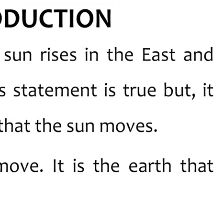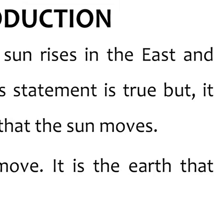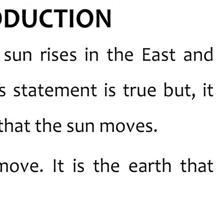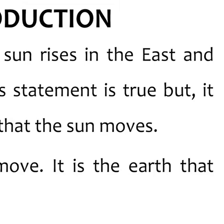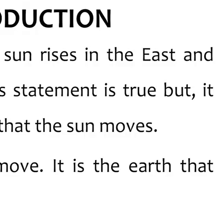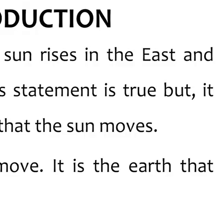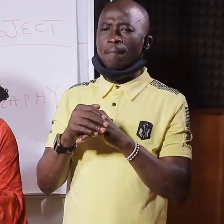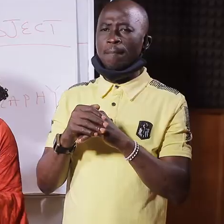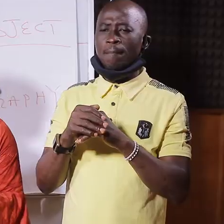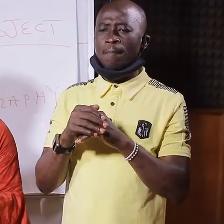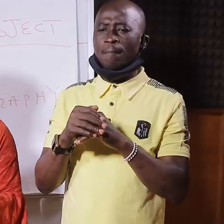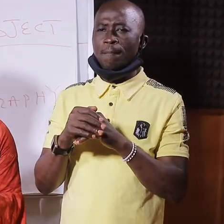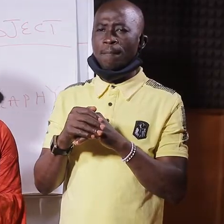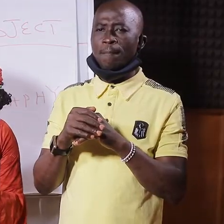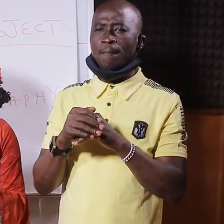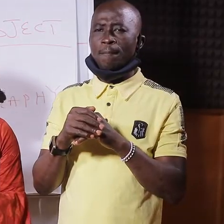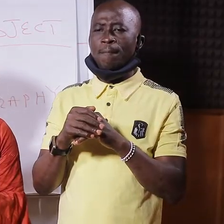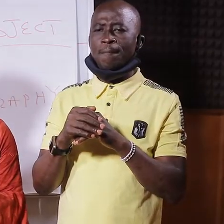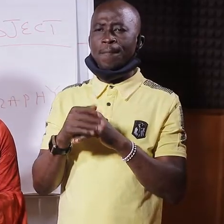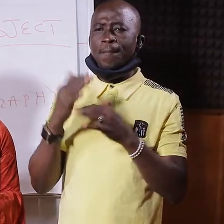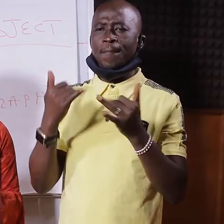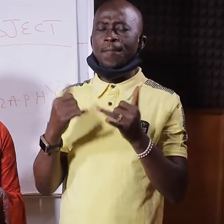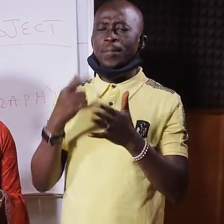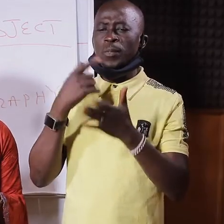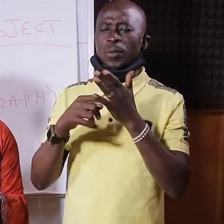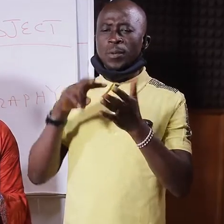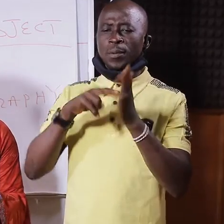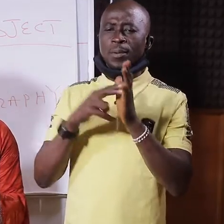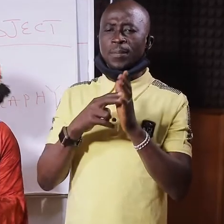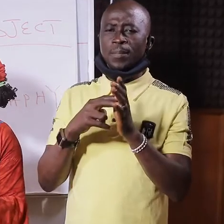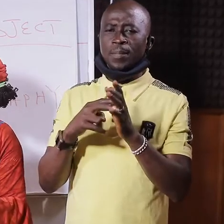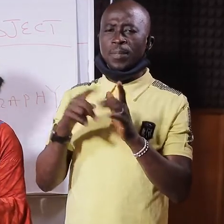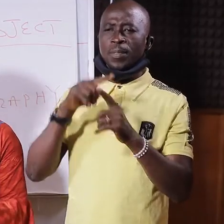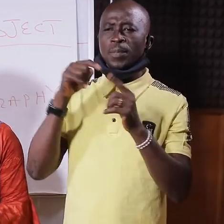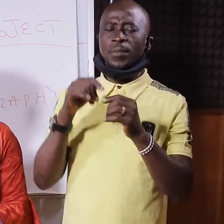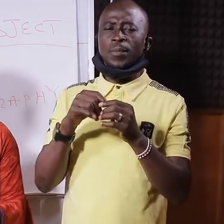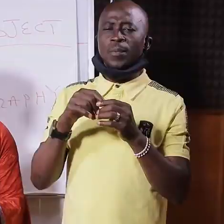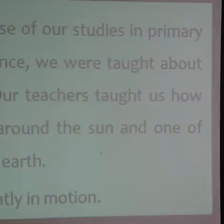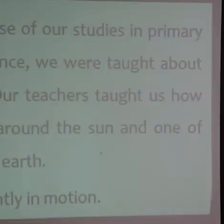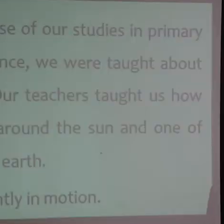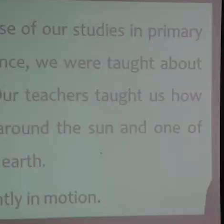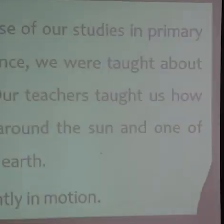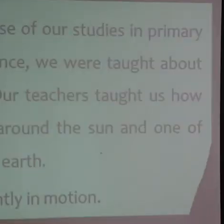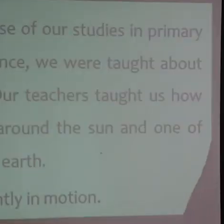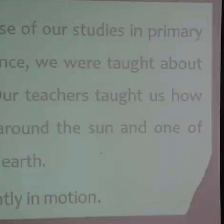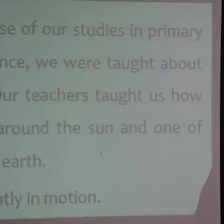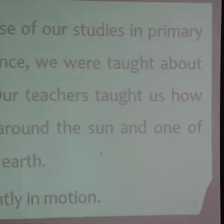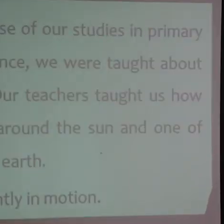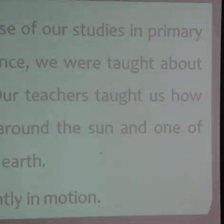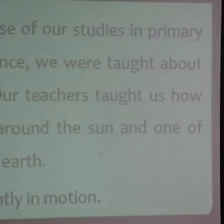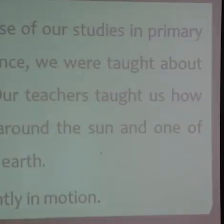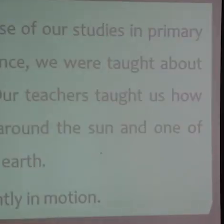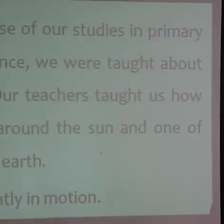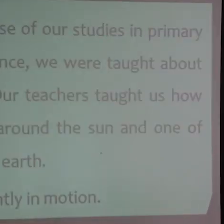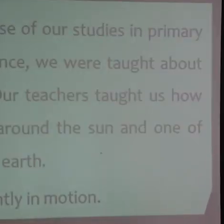not move. Now, what do we mean when we say that the sun does not move? We said during the course of